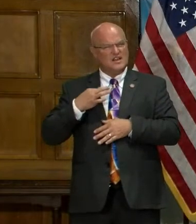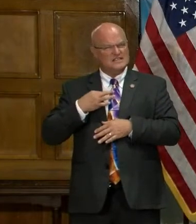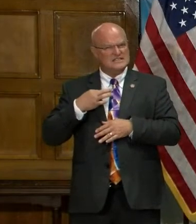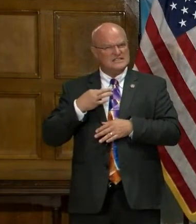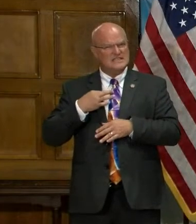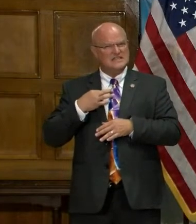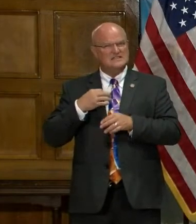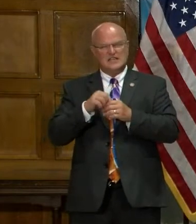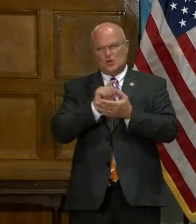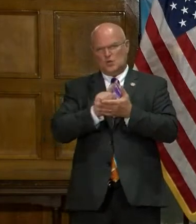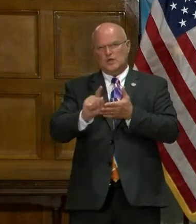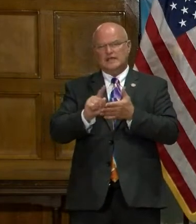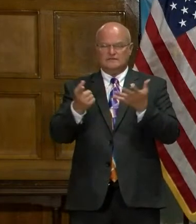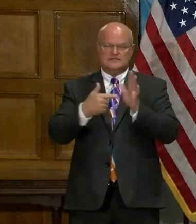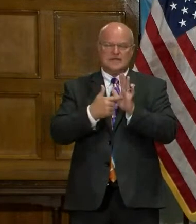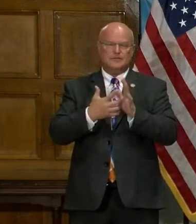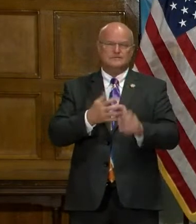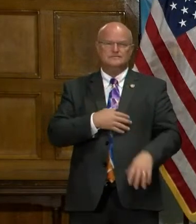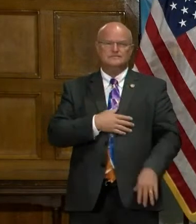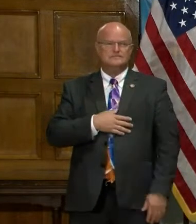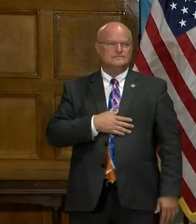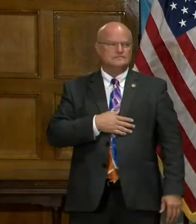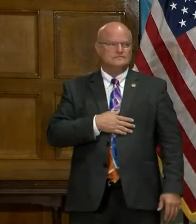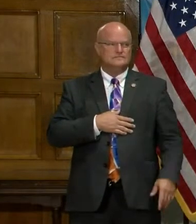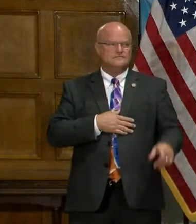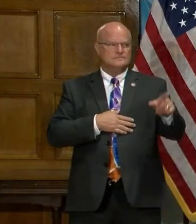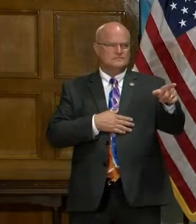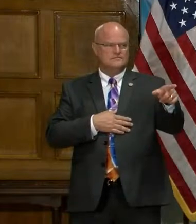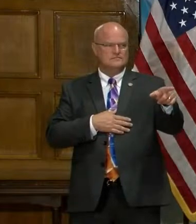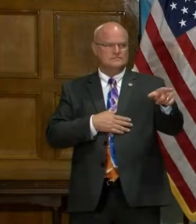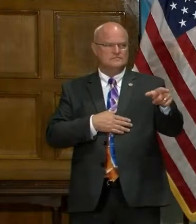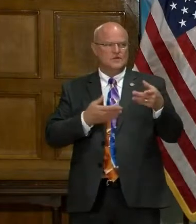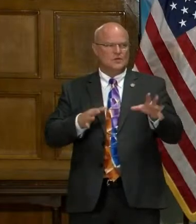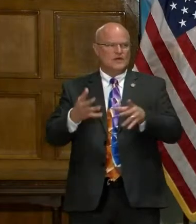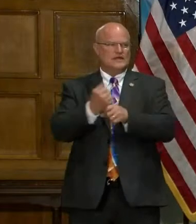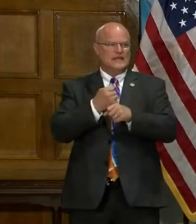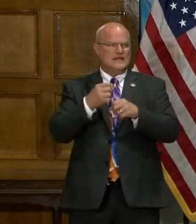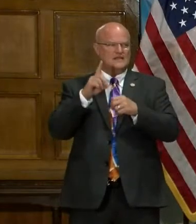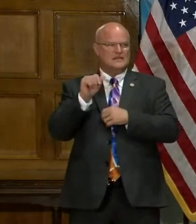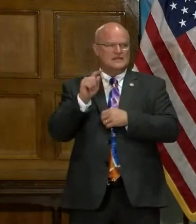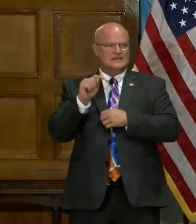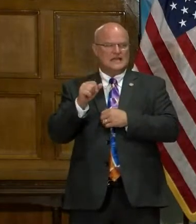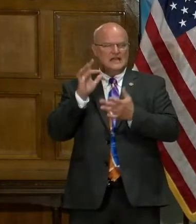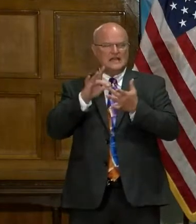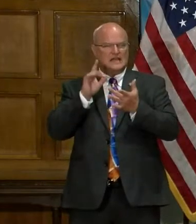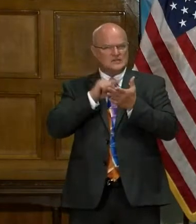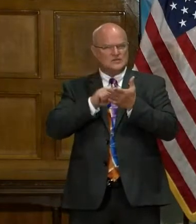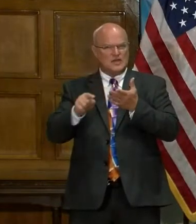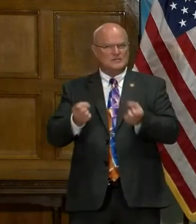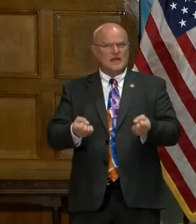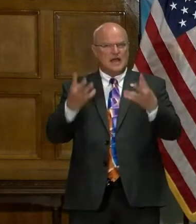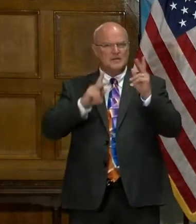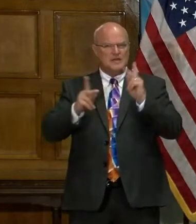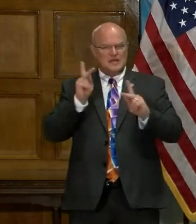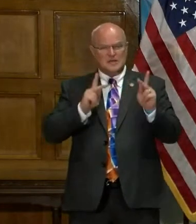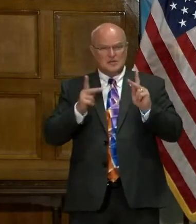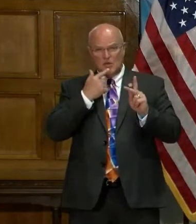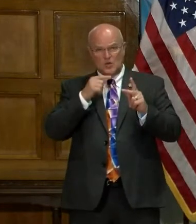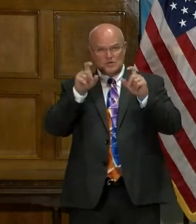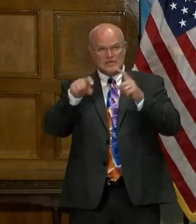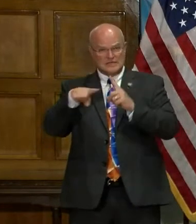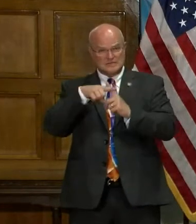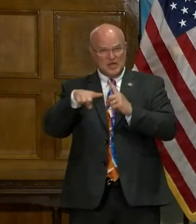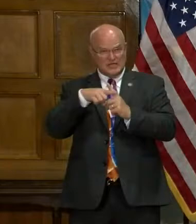volunteers in a week, for example. Do you have any way to gather data through contact tracing about how many people who